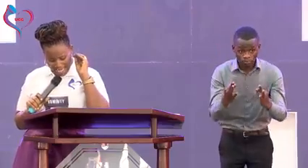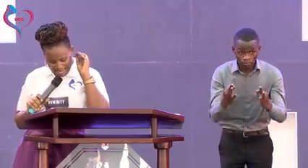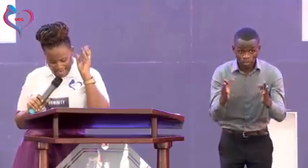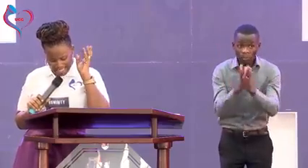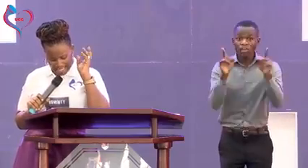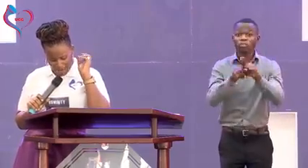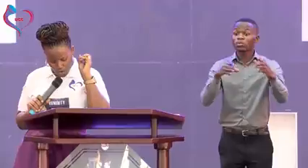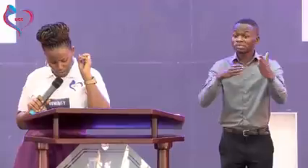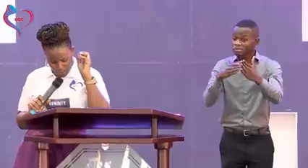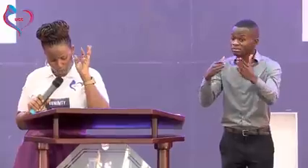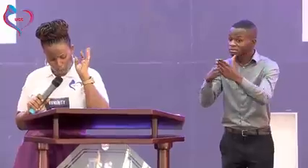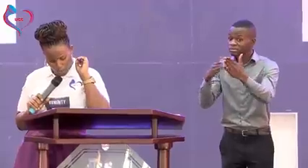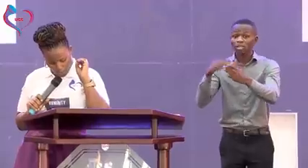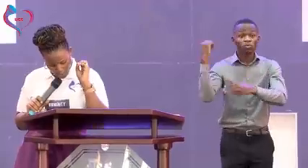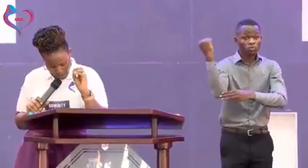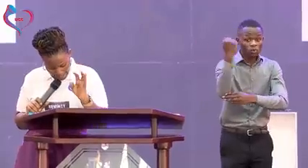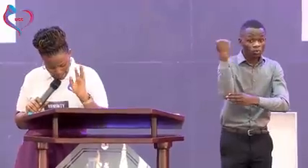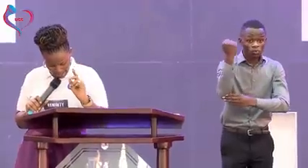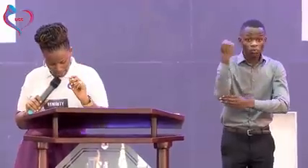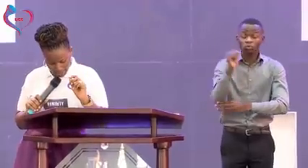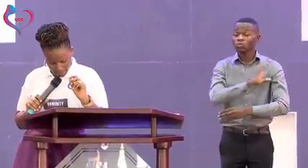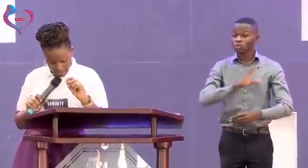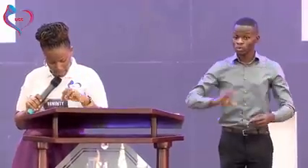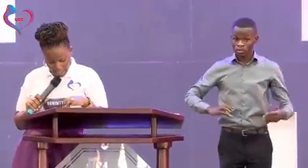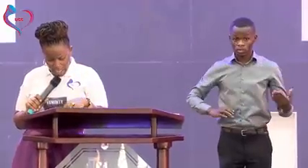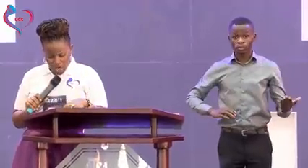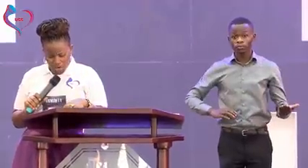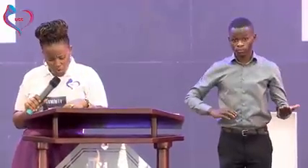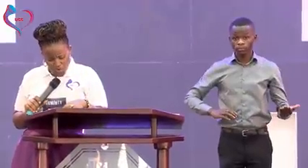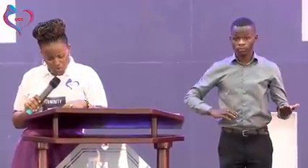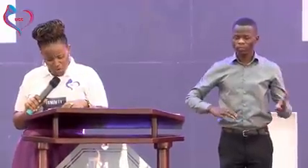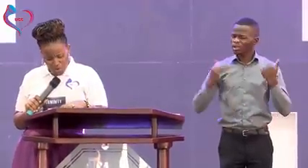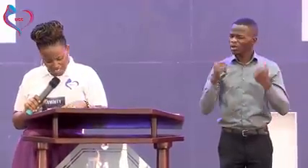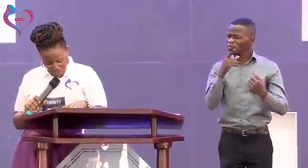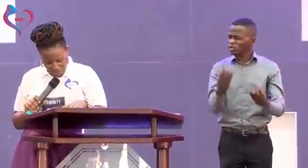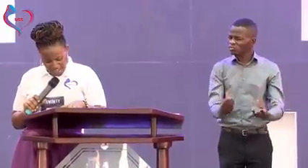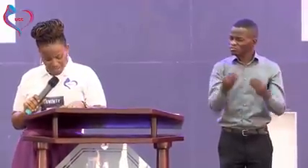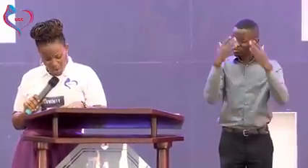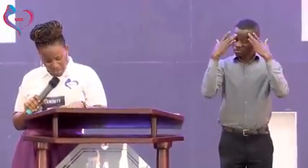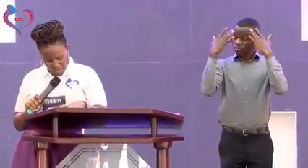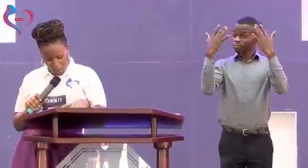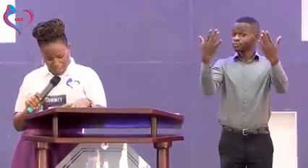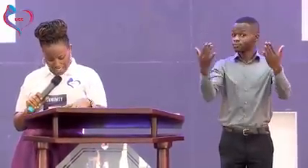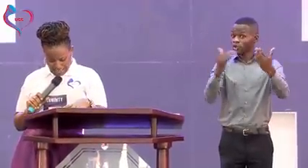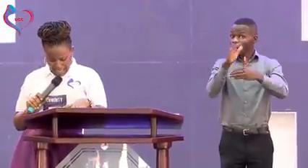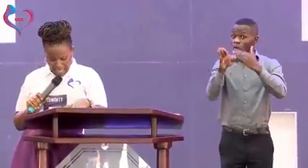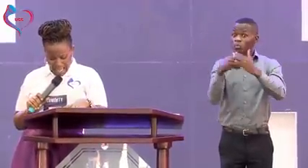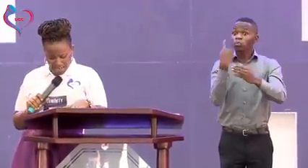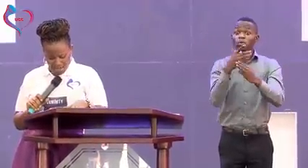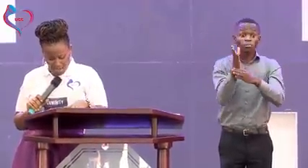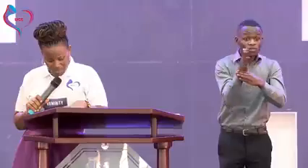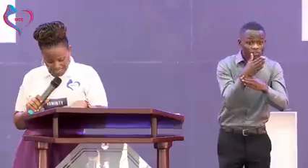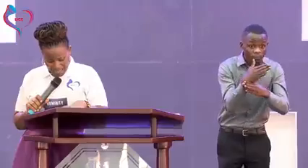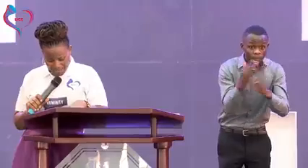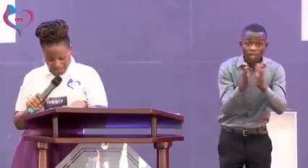we hinder the gospel of Christ. Do you not know that those who minister